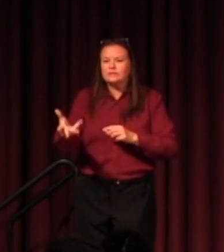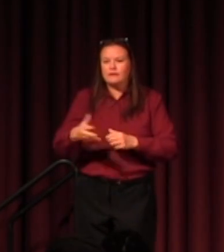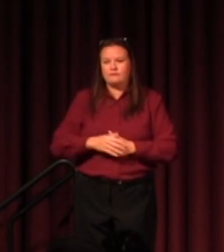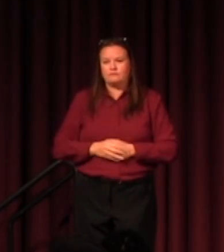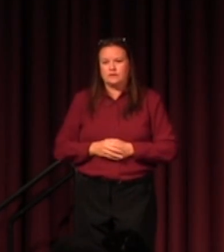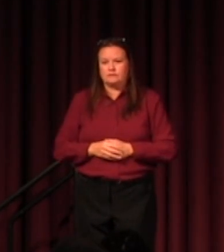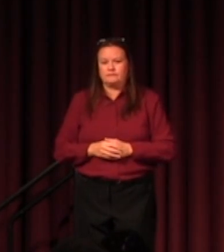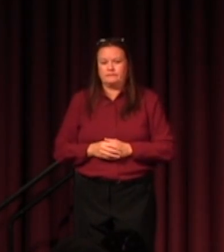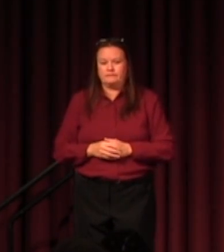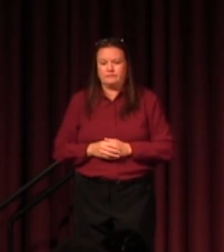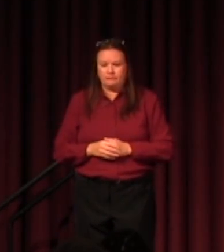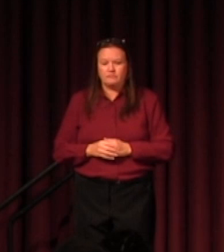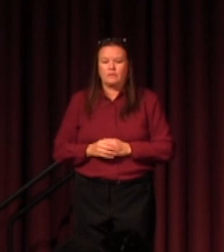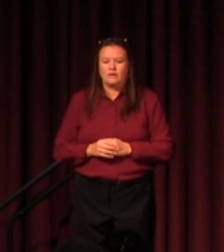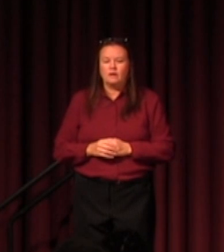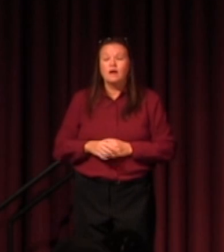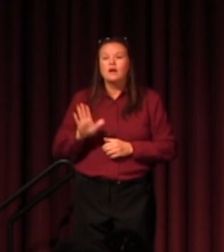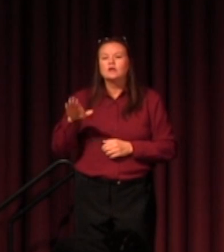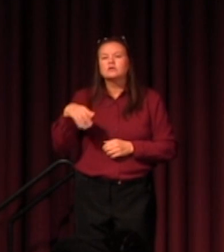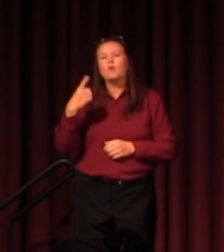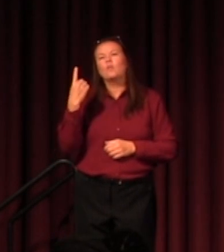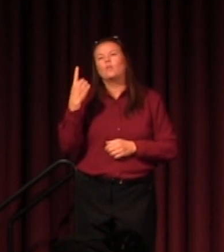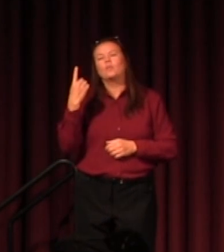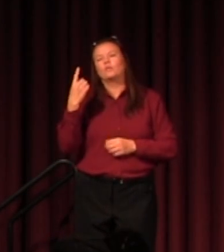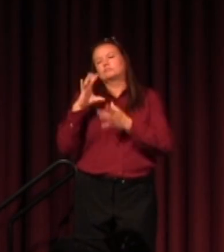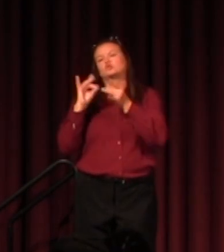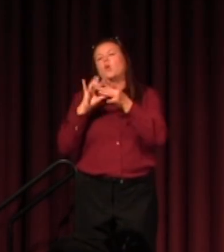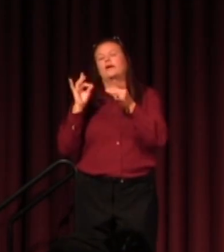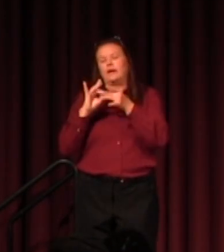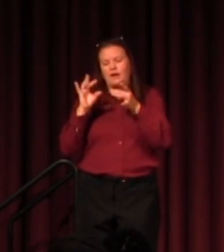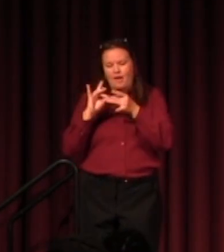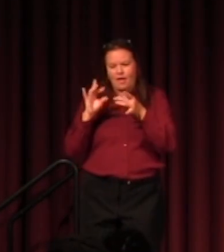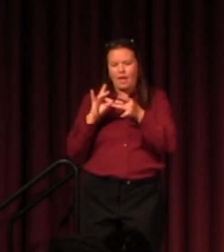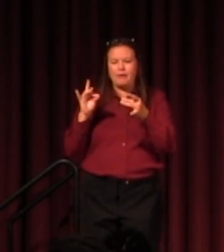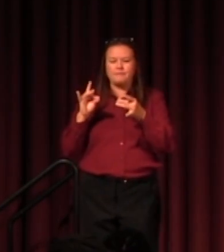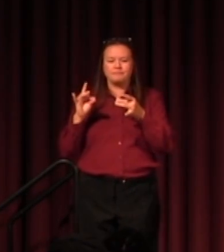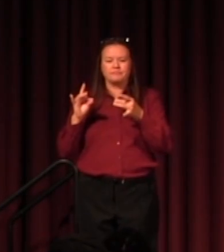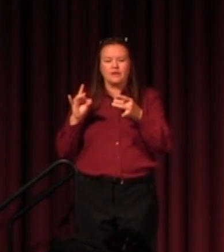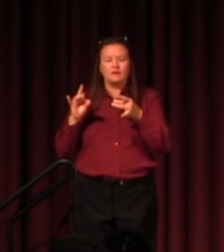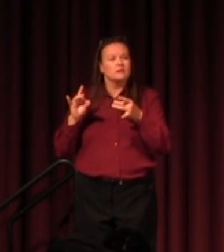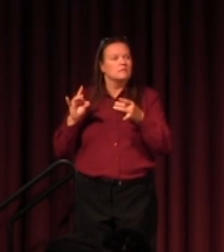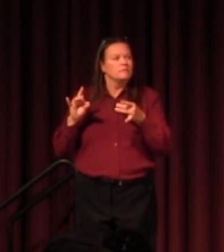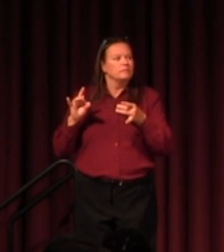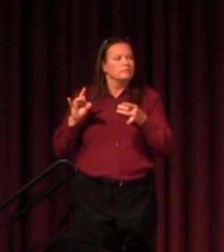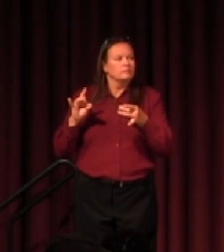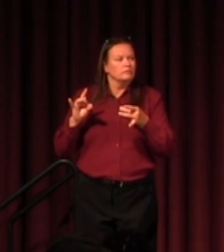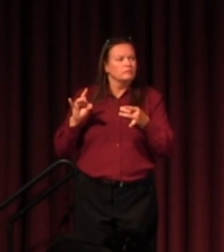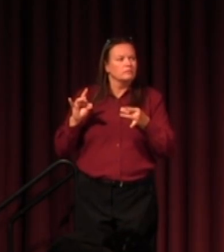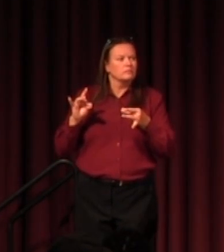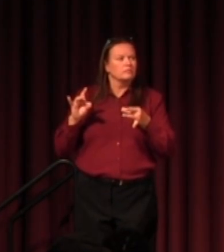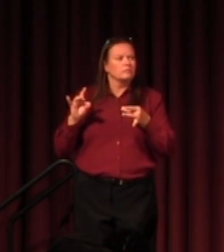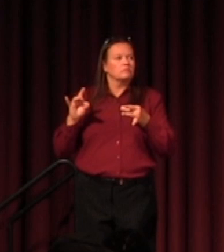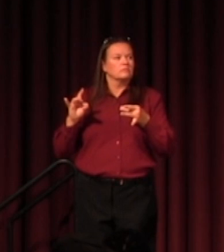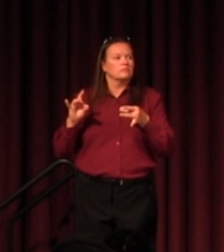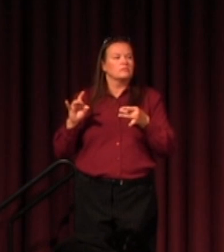is has a giant garden, and at the end somebody said, oh, I realize we don't have a left-hand